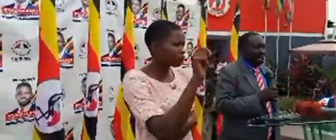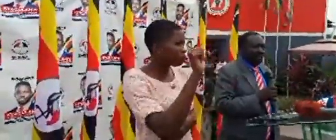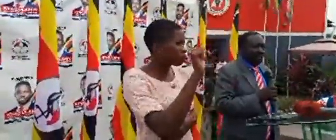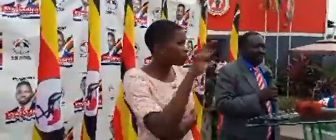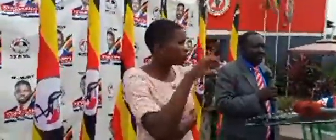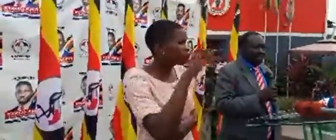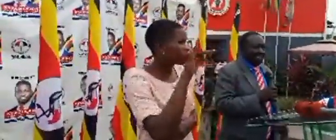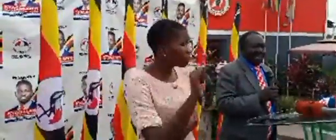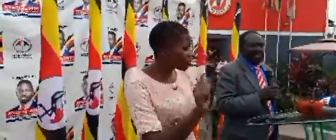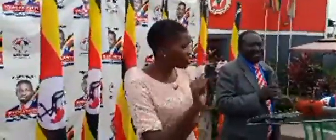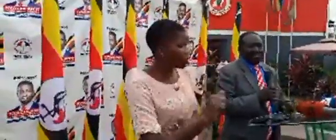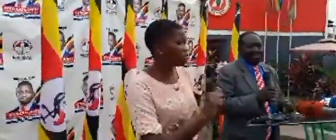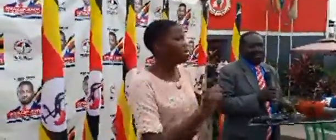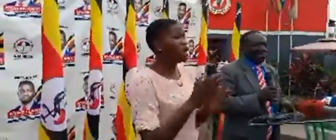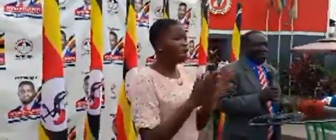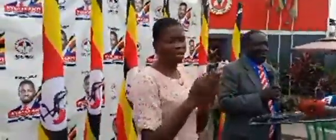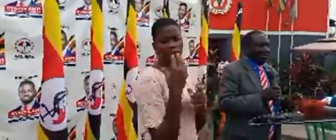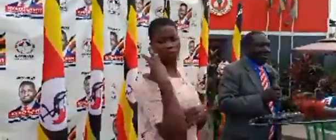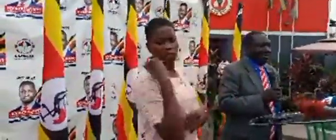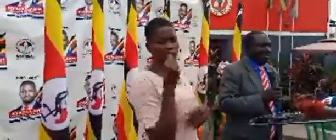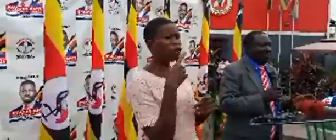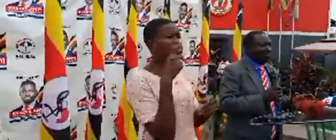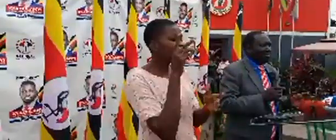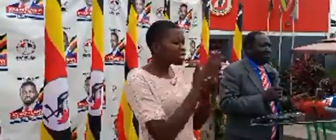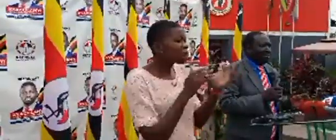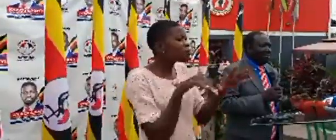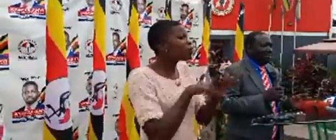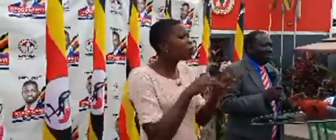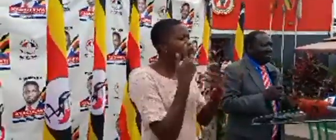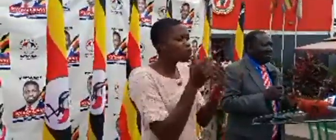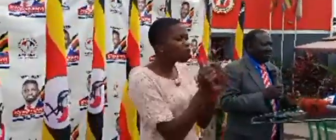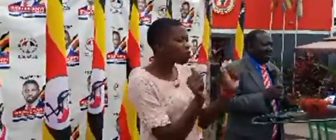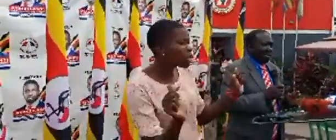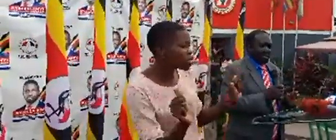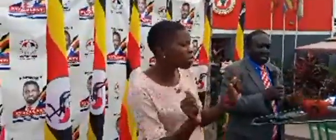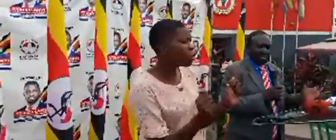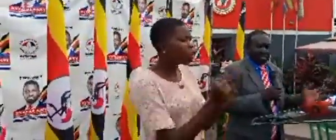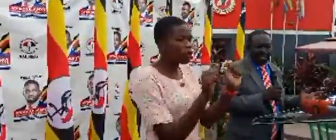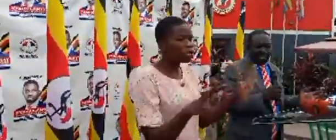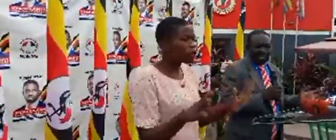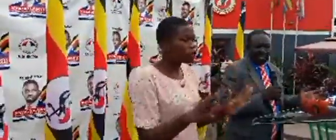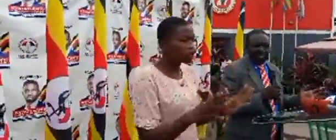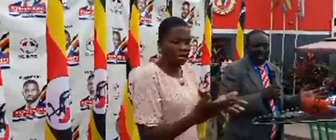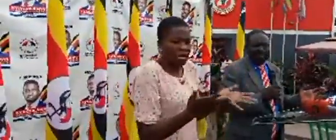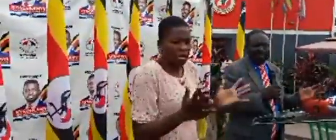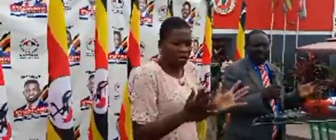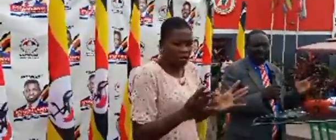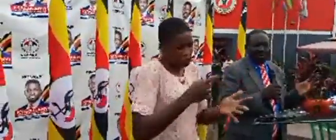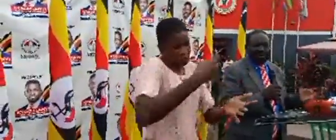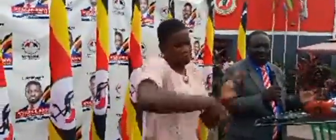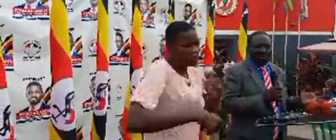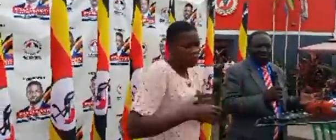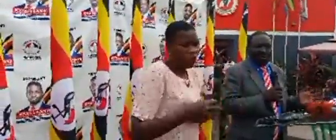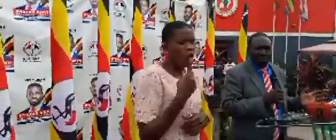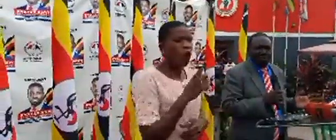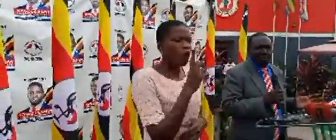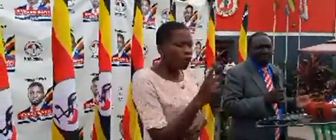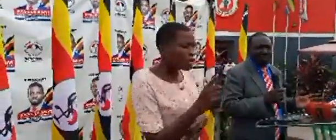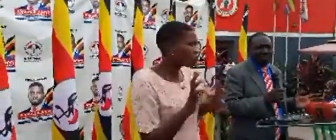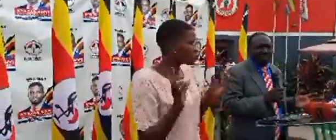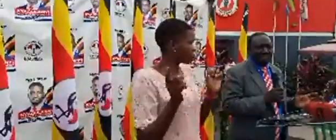There are even recent cases of those who were released without even charges that would have been preferred upon them